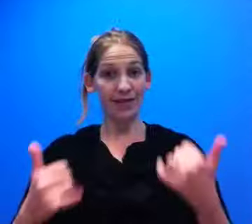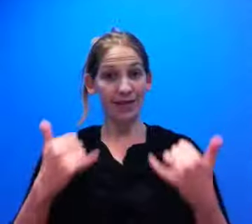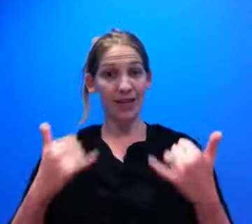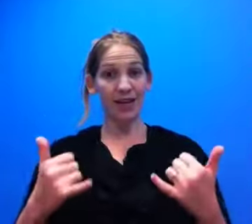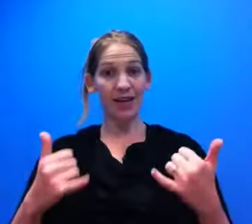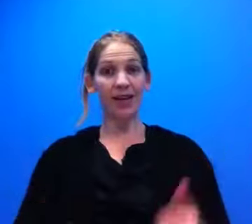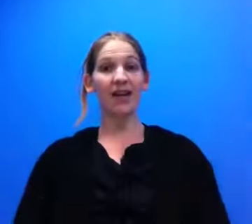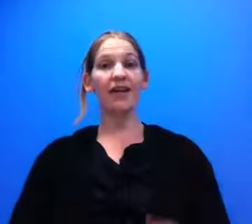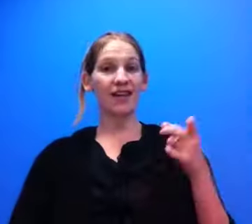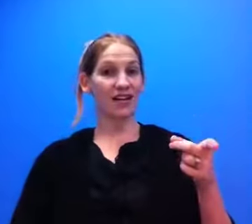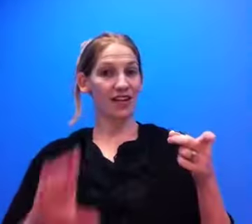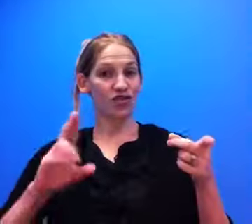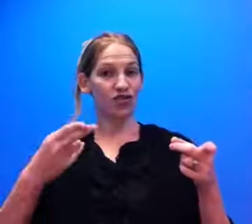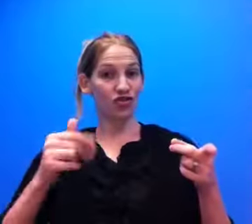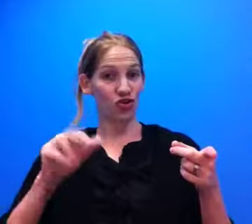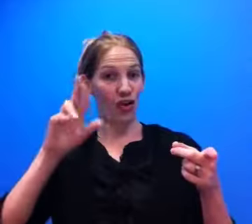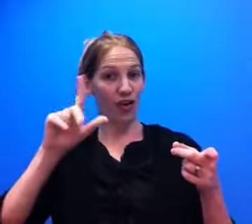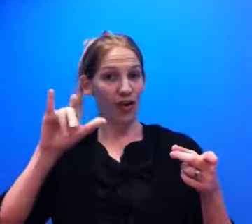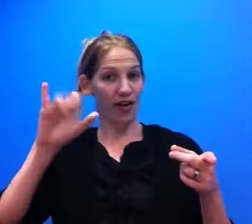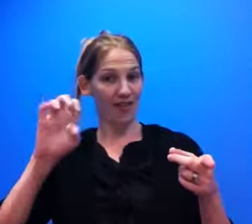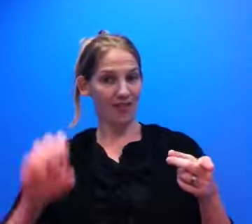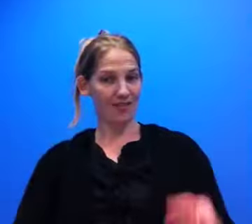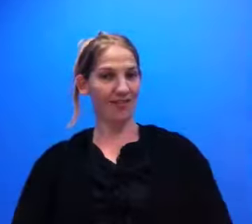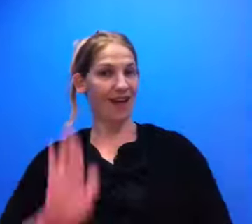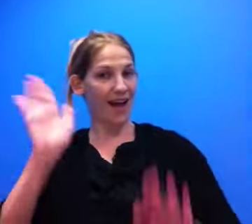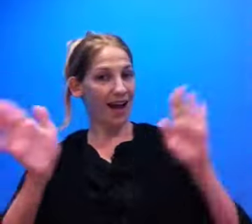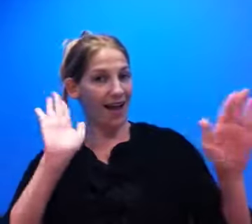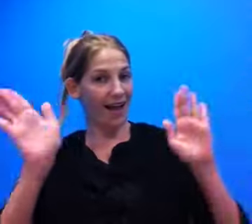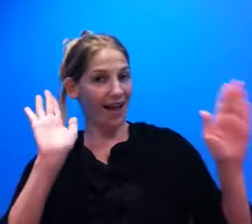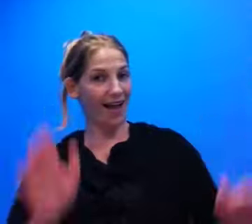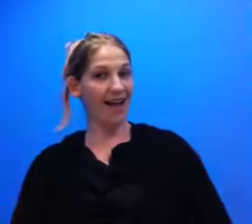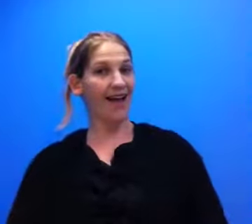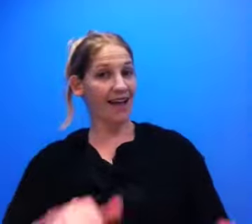going? Pretty good. You've been keeping up with the homework, right? Yeah.